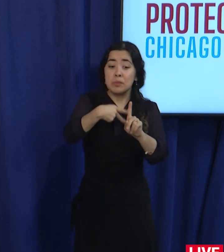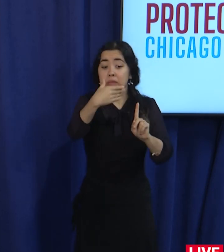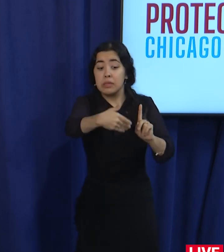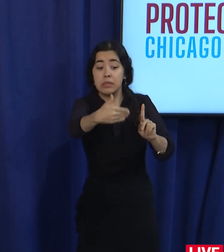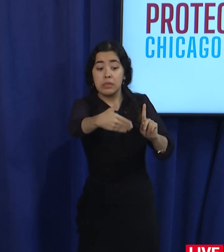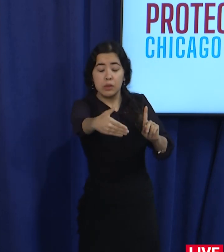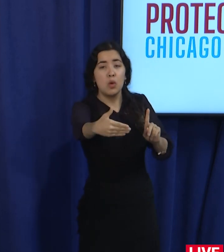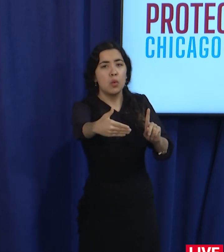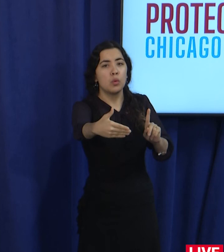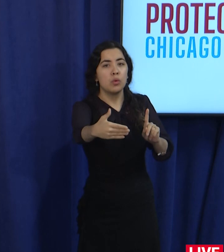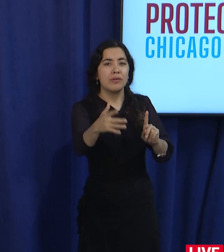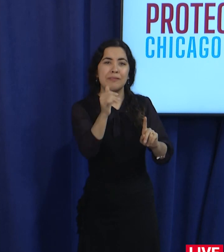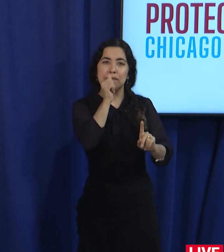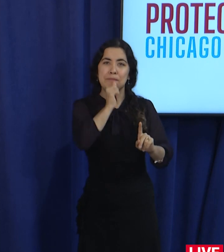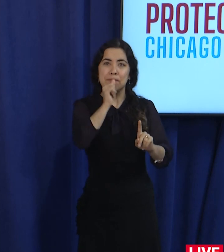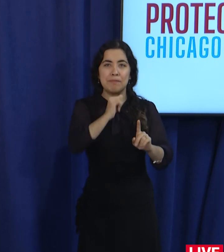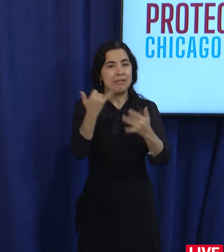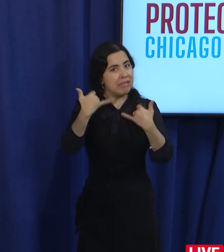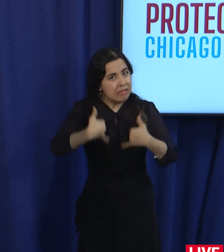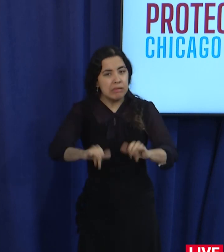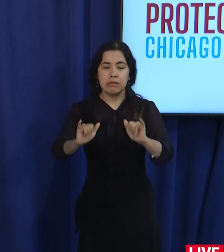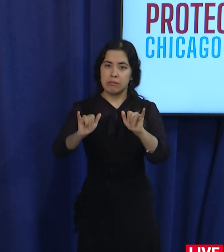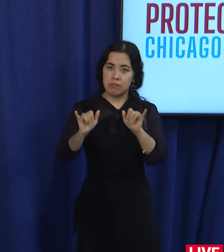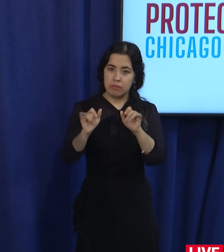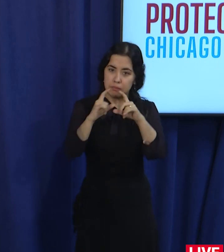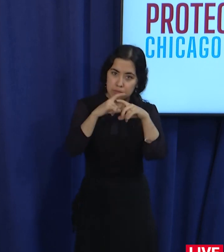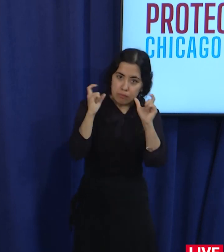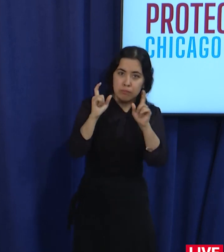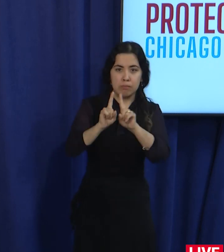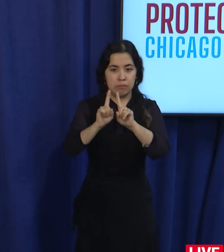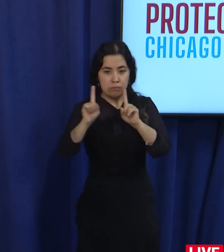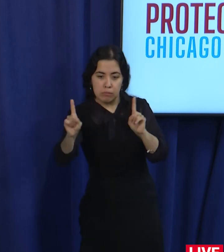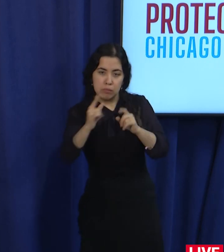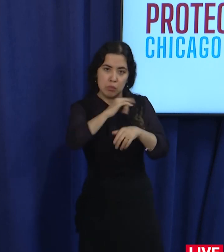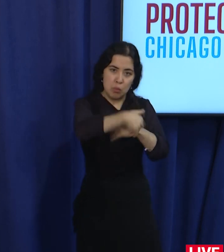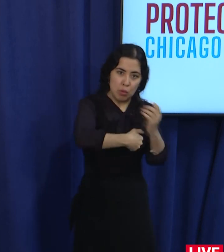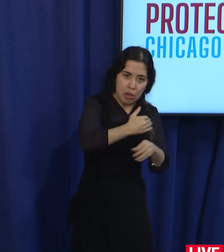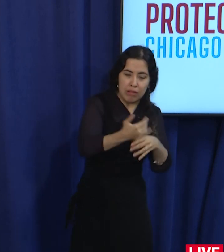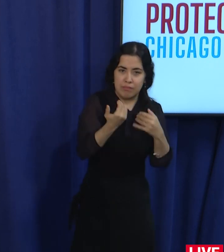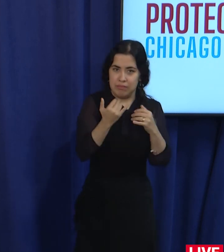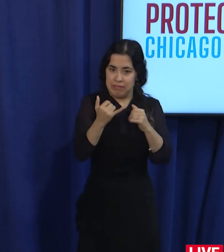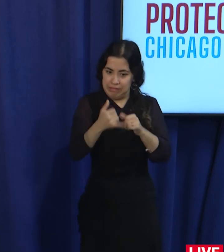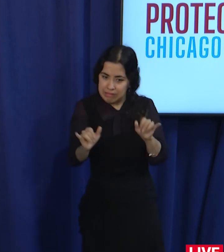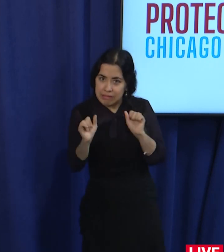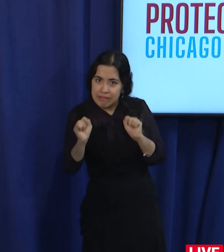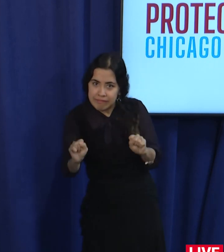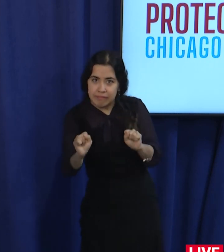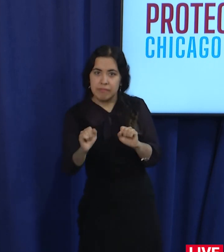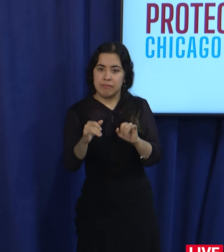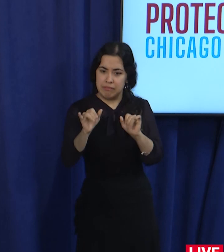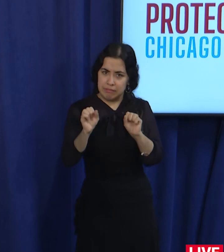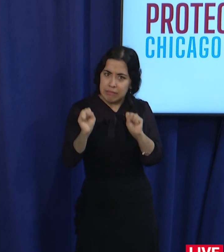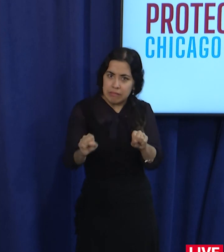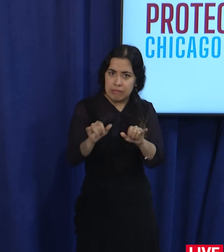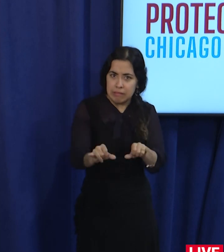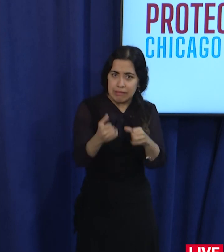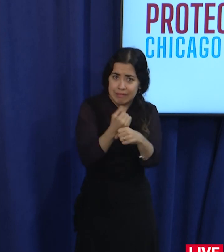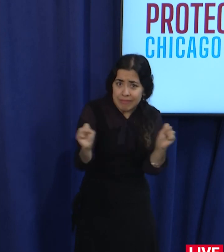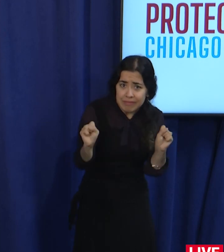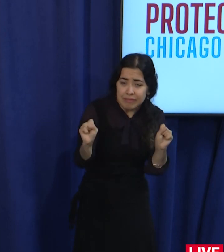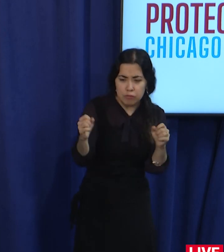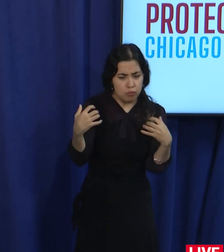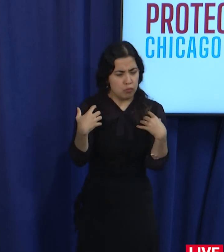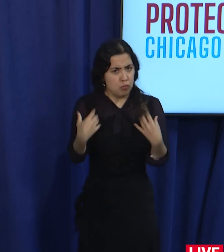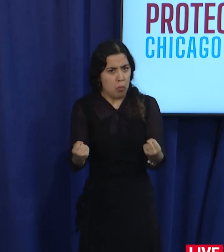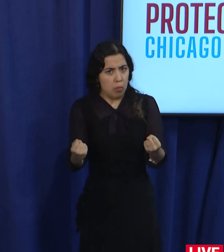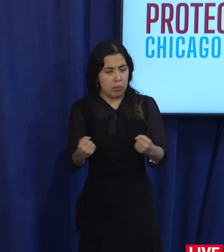And until then, we have to stay safe and stay strong. Throughout this year, I've been reminded of a poem by Carl Sandburg